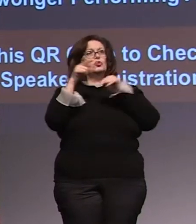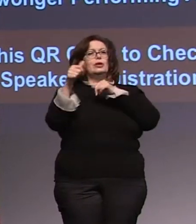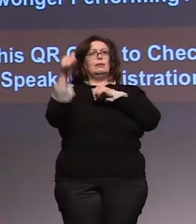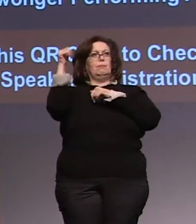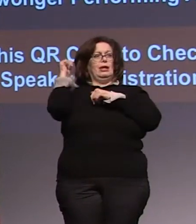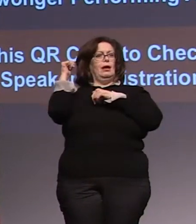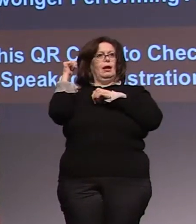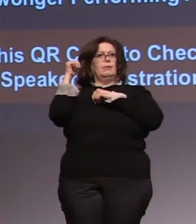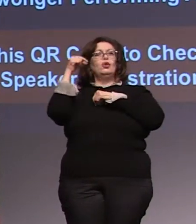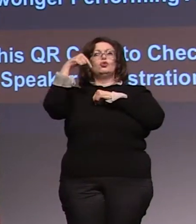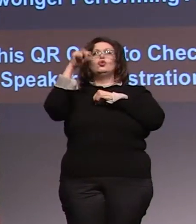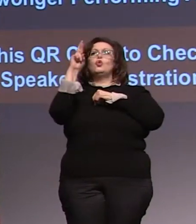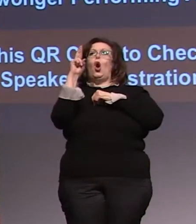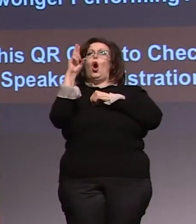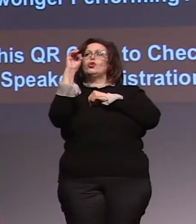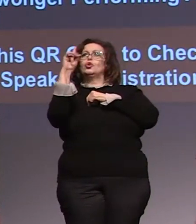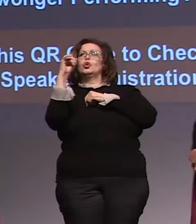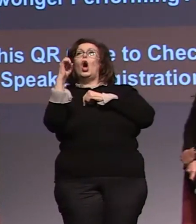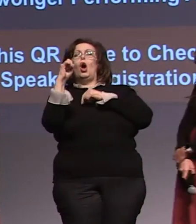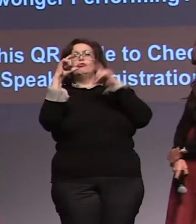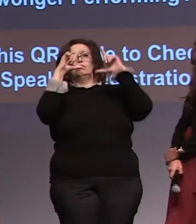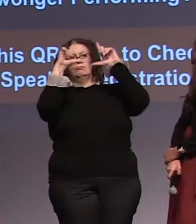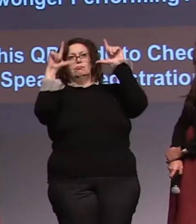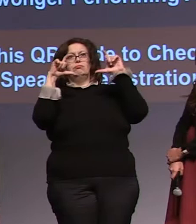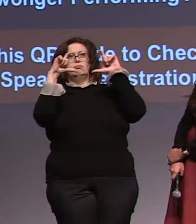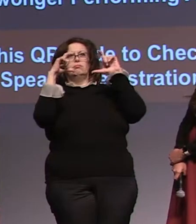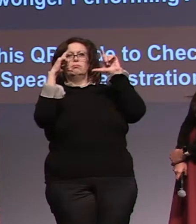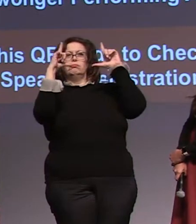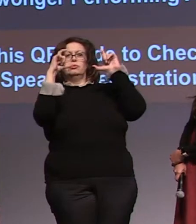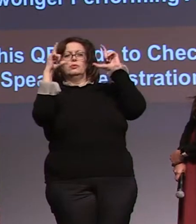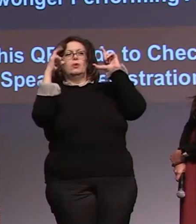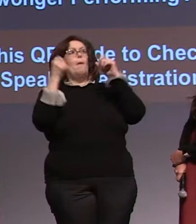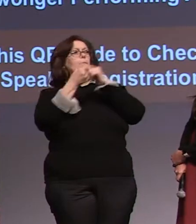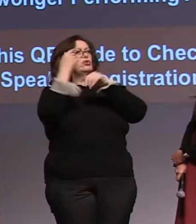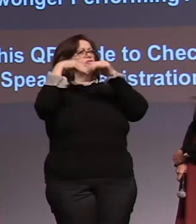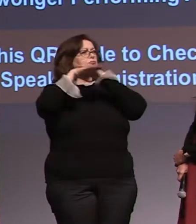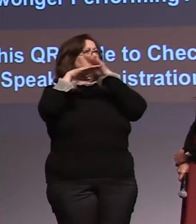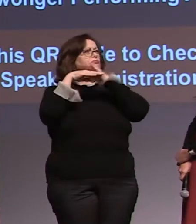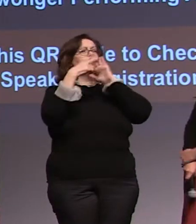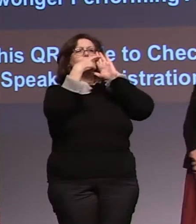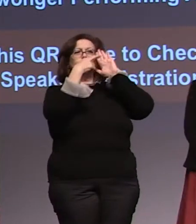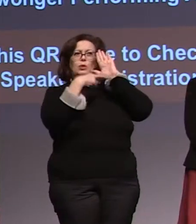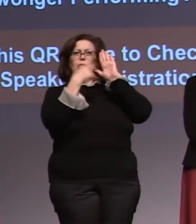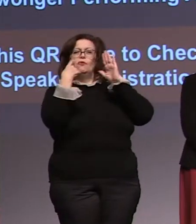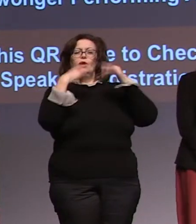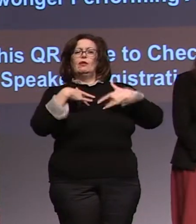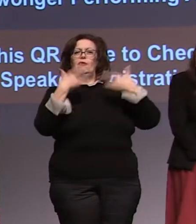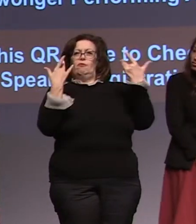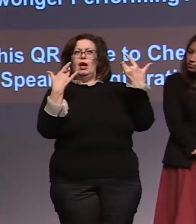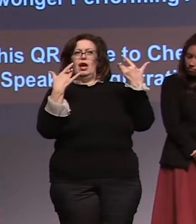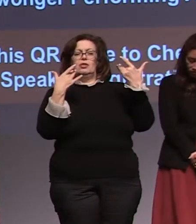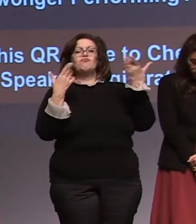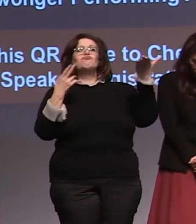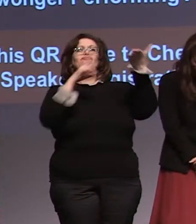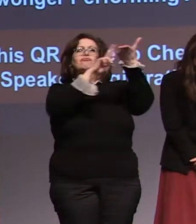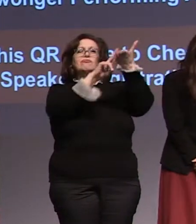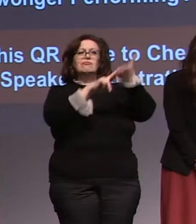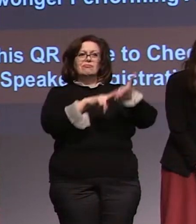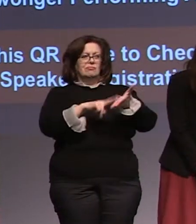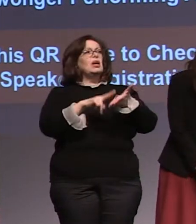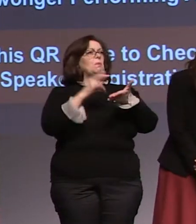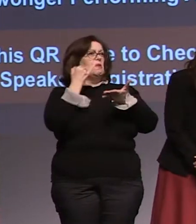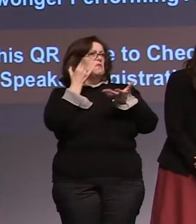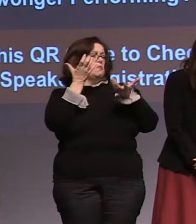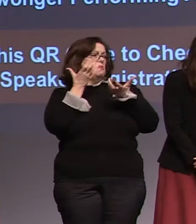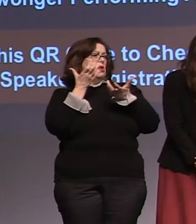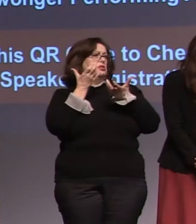and the QR code. Most of you all, when you came in the door this evening to register for this event, had a chance to sign up to speak. I